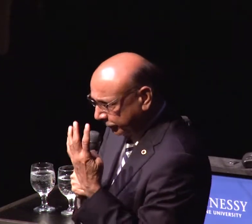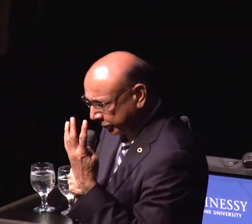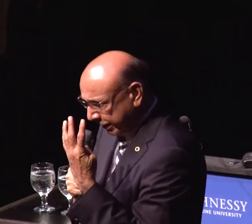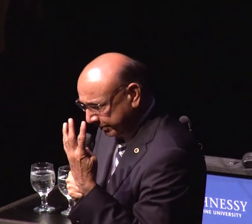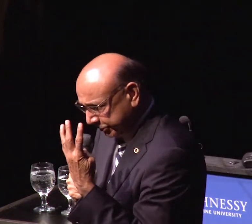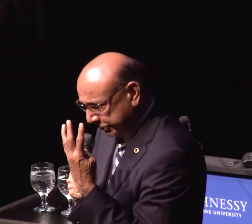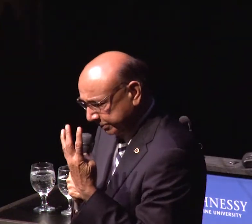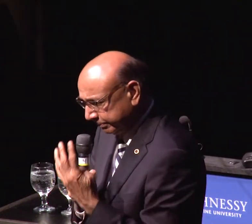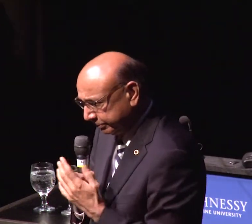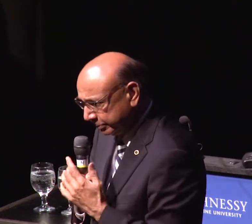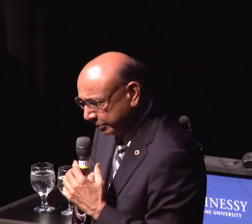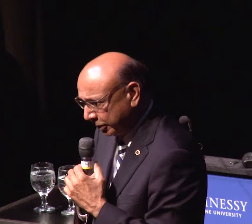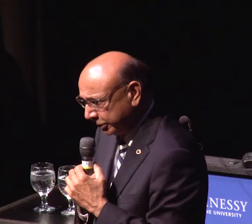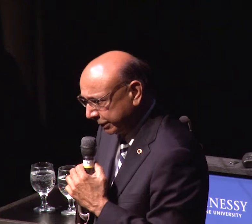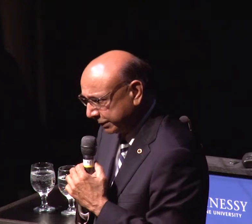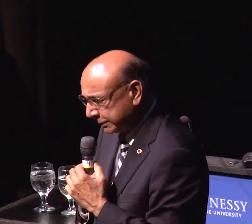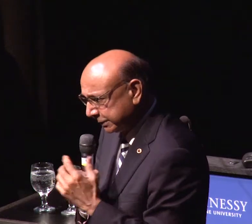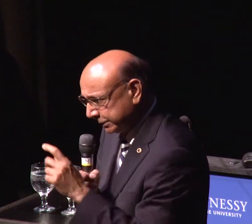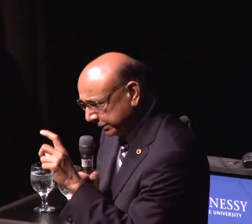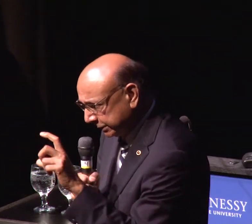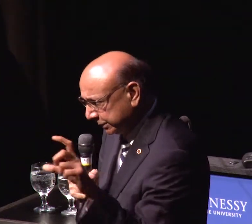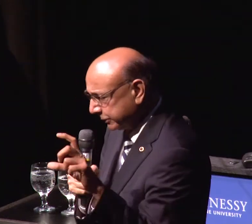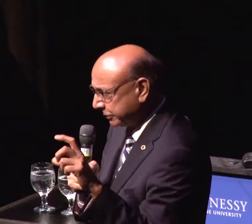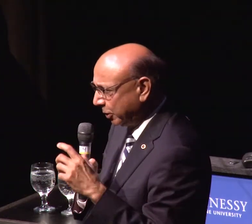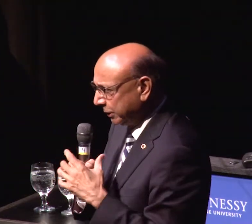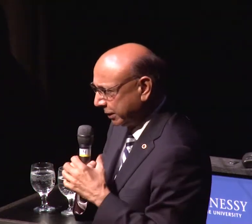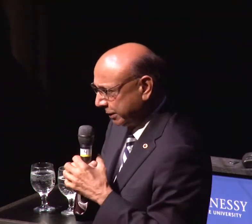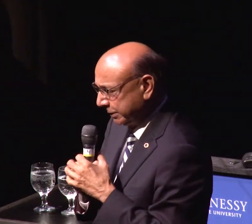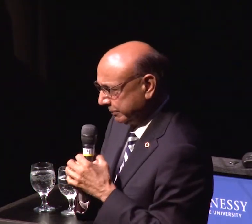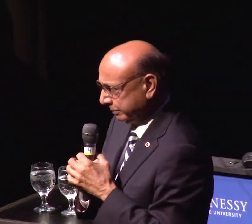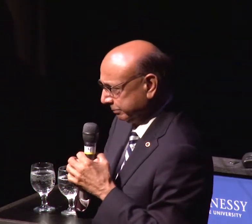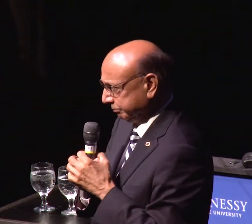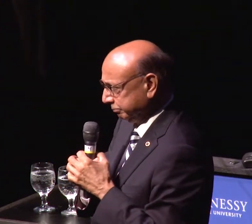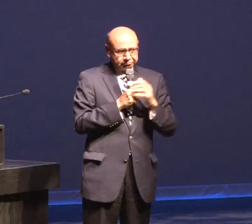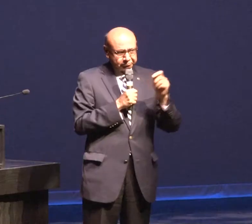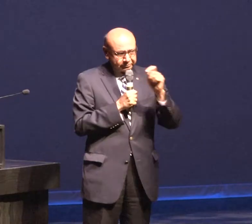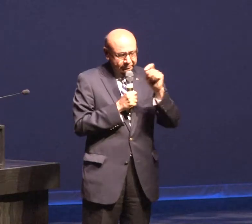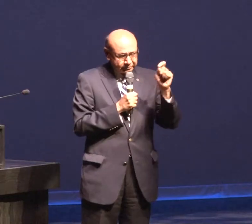There were 4 names on that small card.